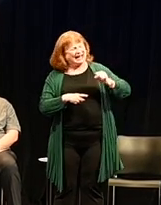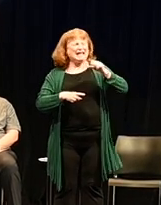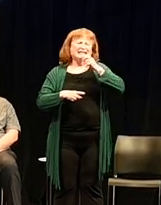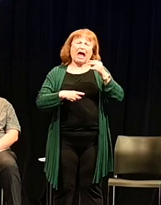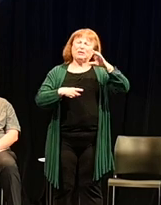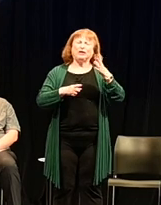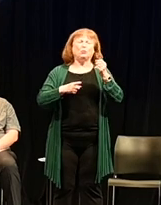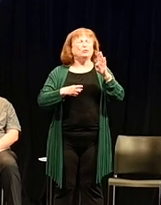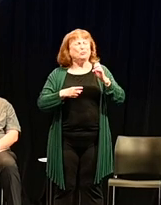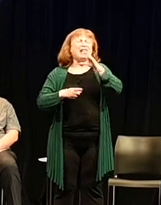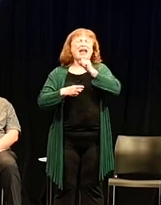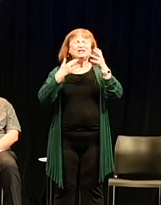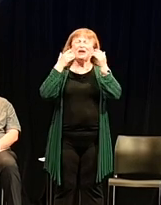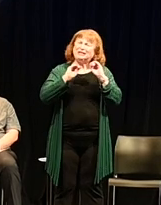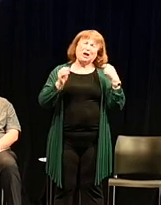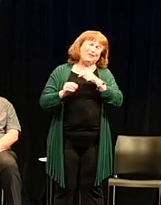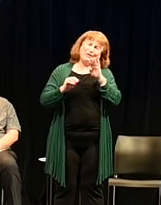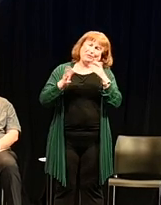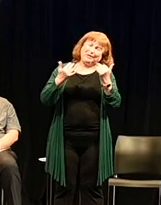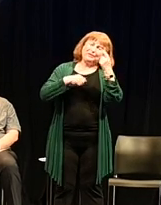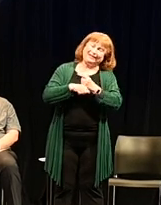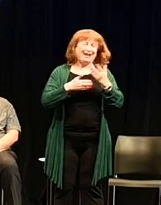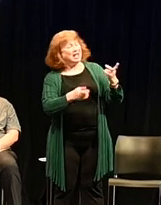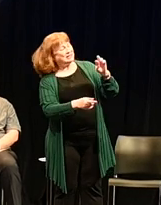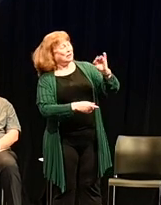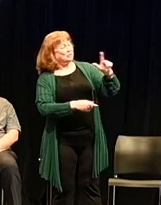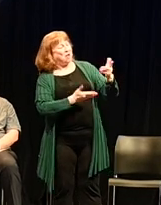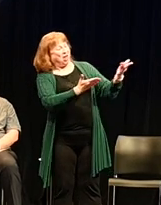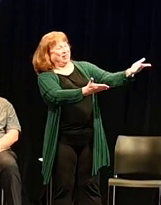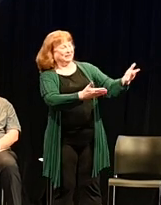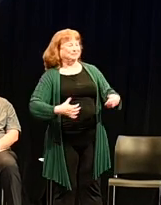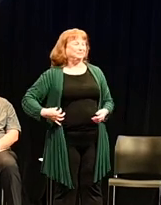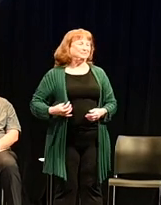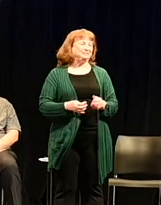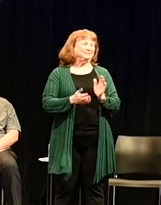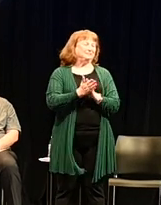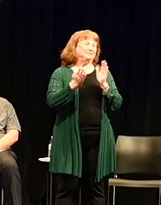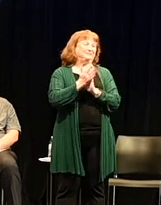County wants to be age-friendly, none of us would be here today. So, Dr. Ball.